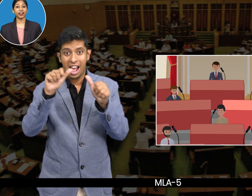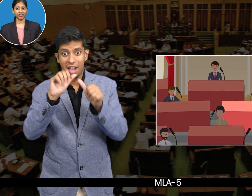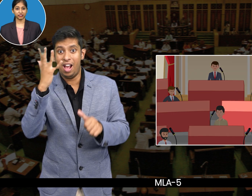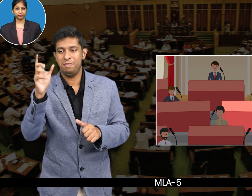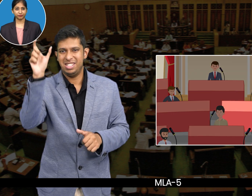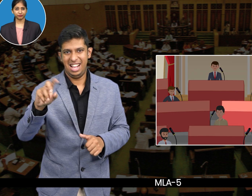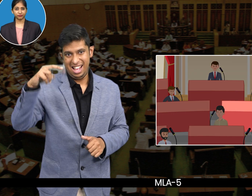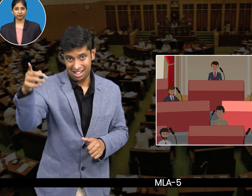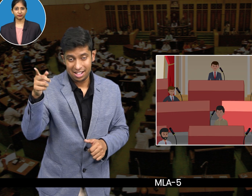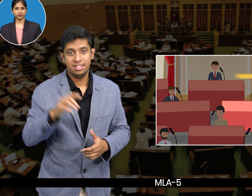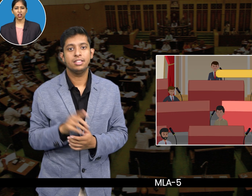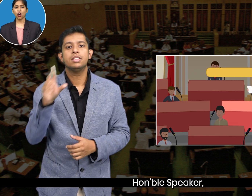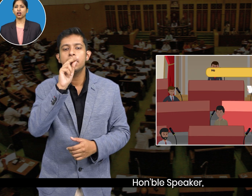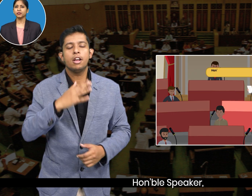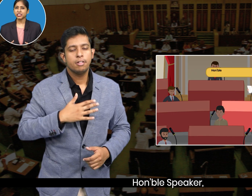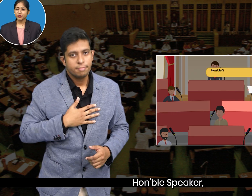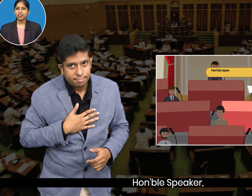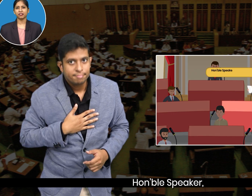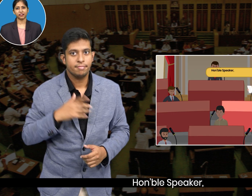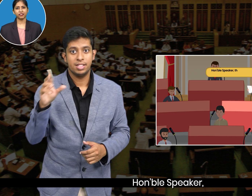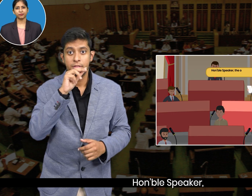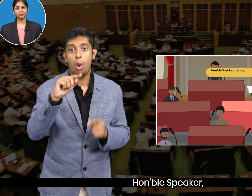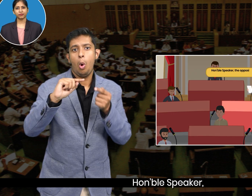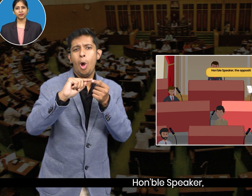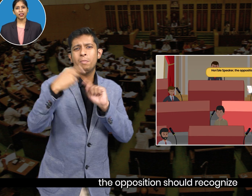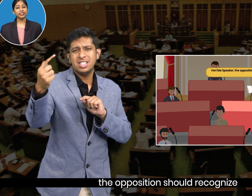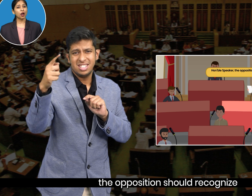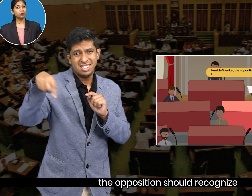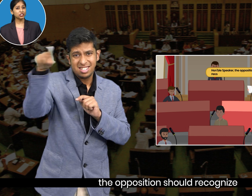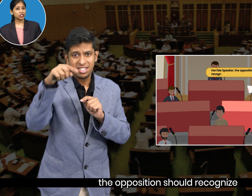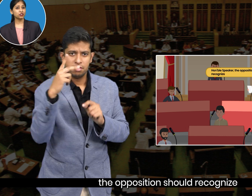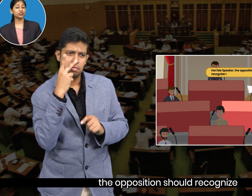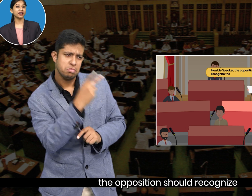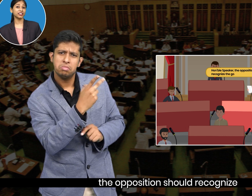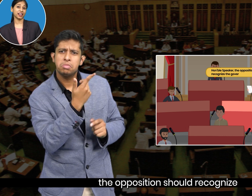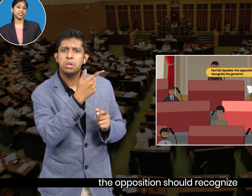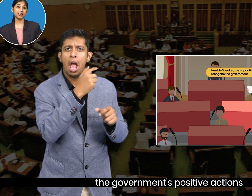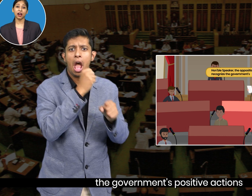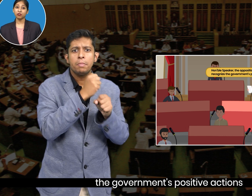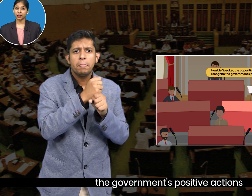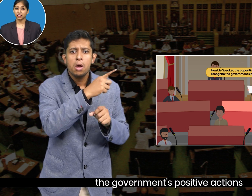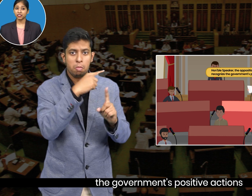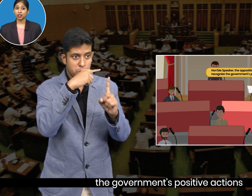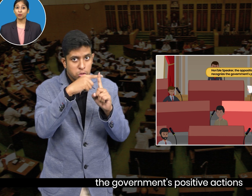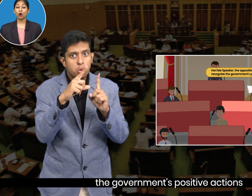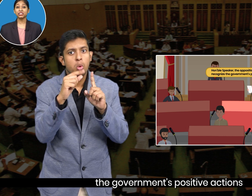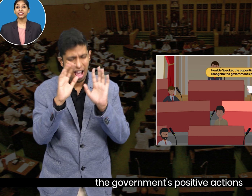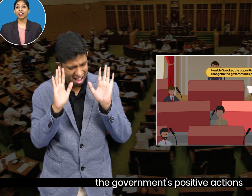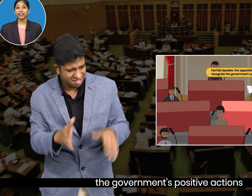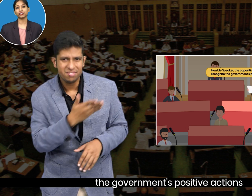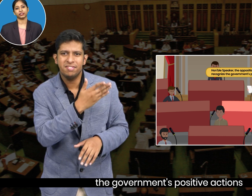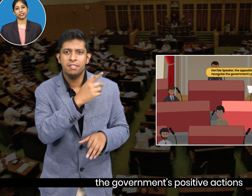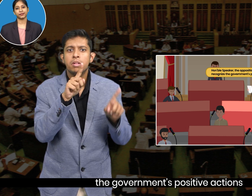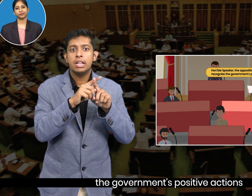MLA 5. Honorable Speaker, the opposition should recognize the government's